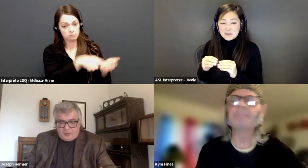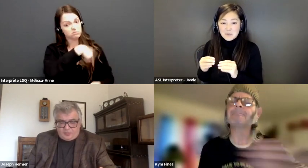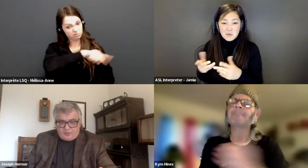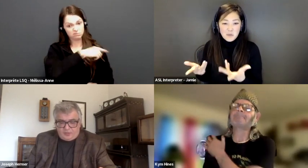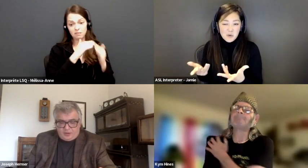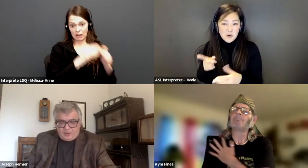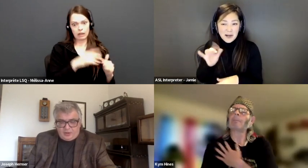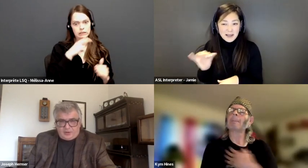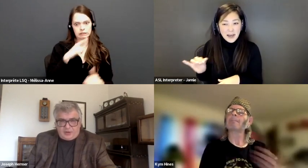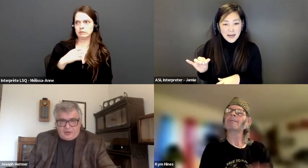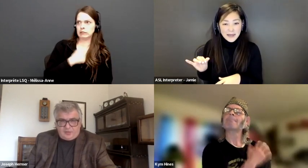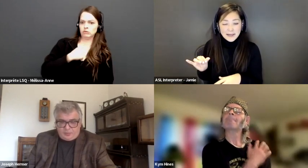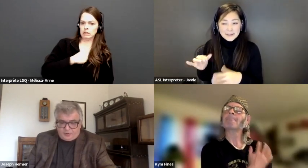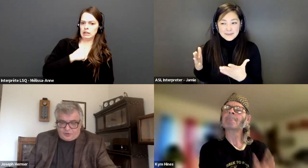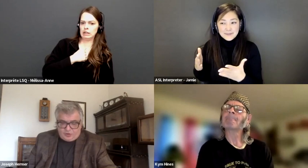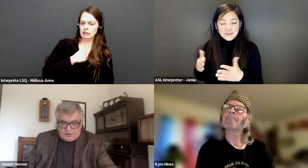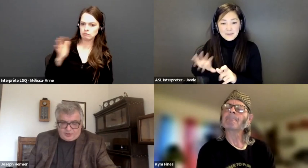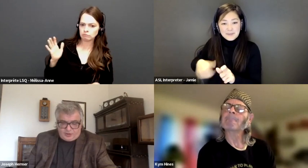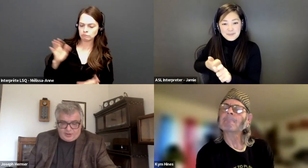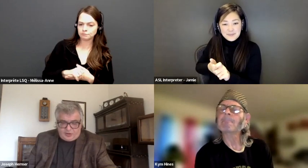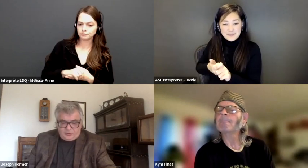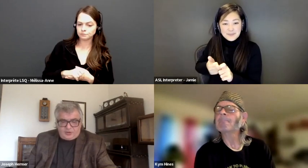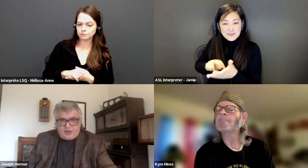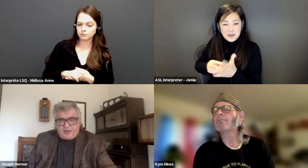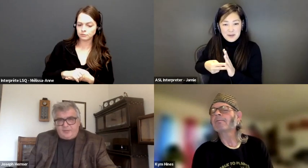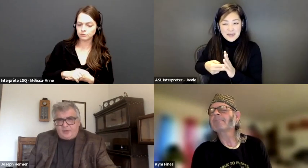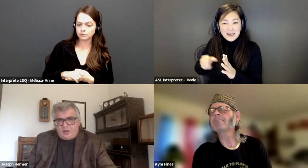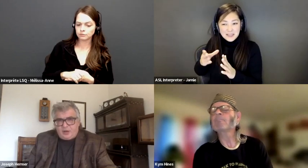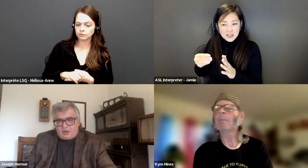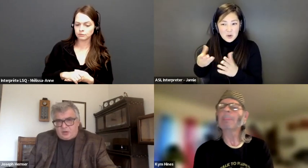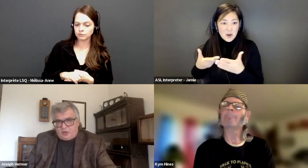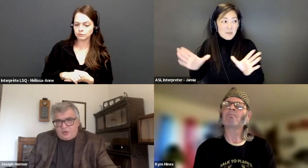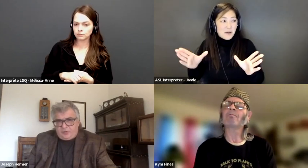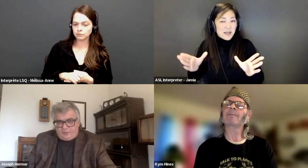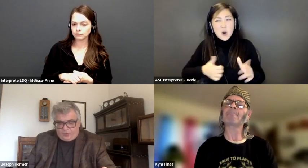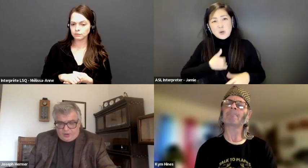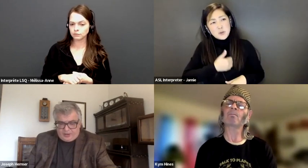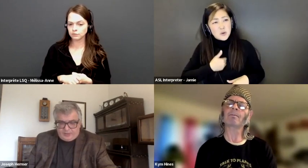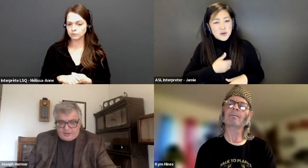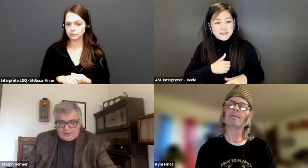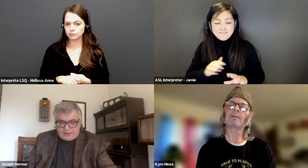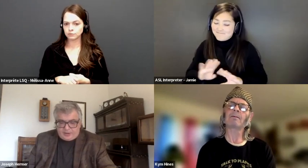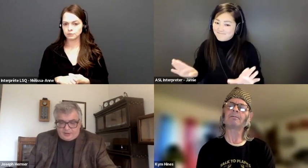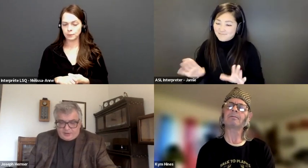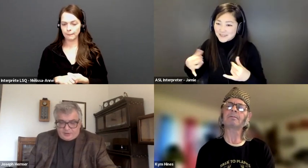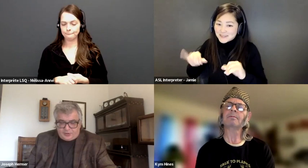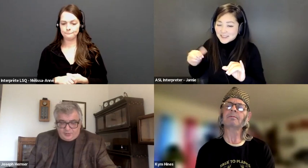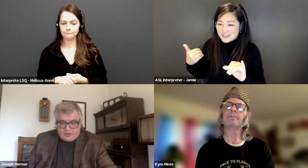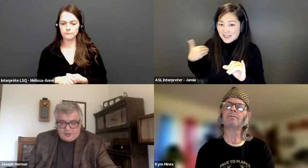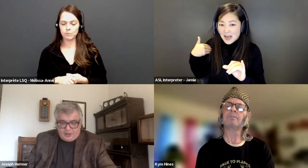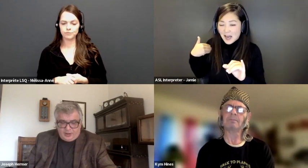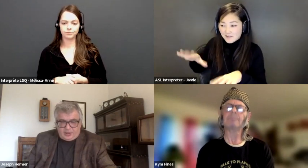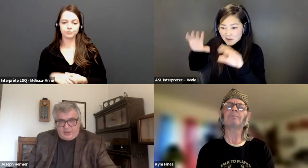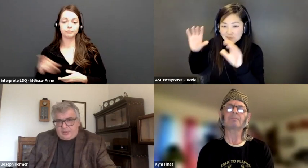relations move. The city of Prince George continues to have a colonial fort-like mentality on this